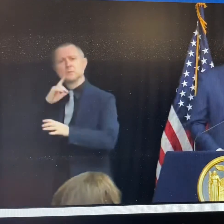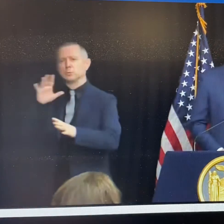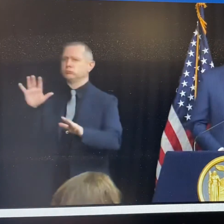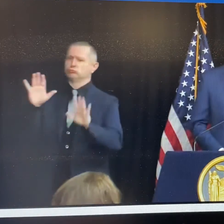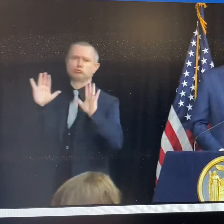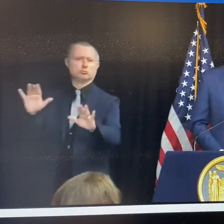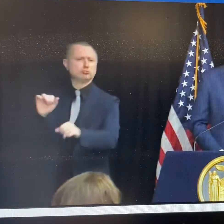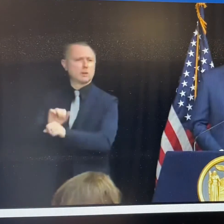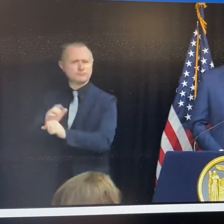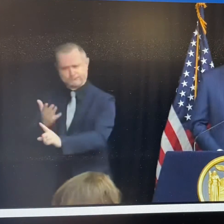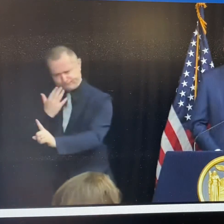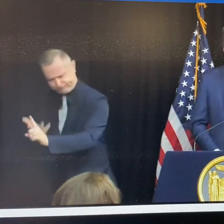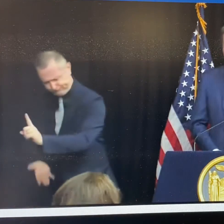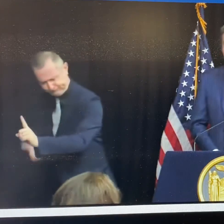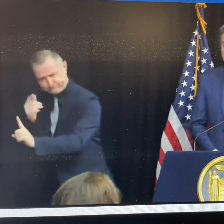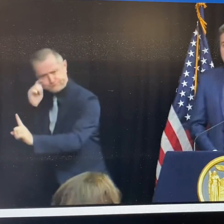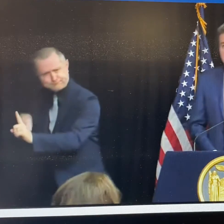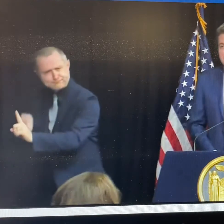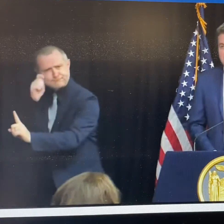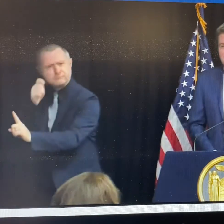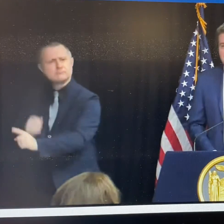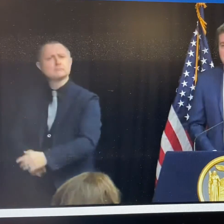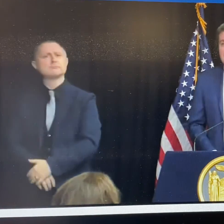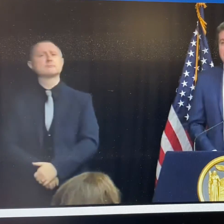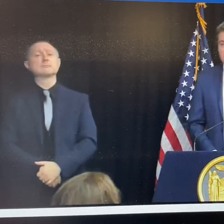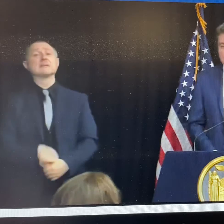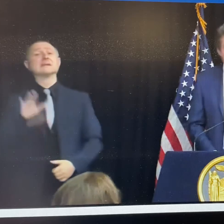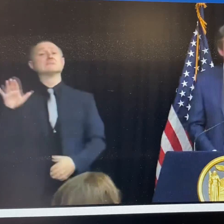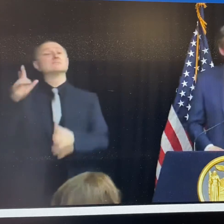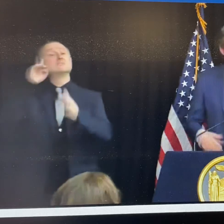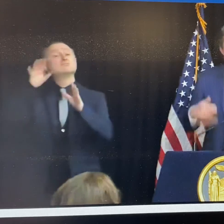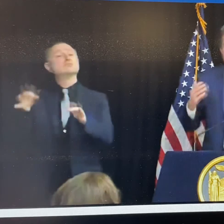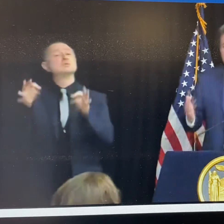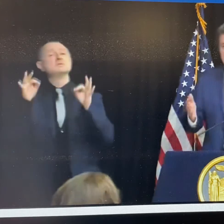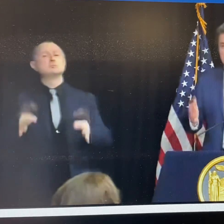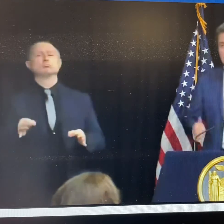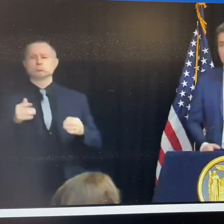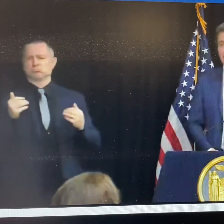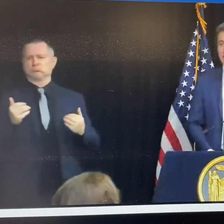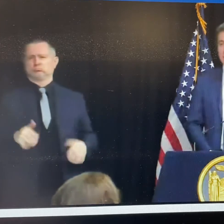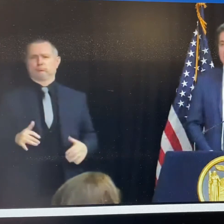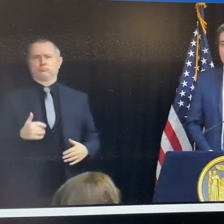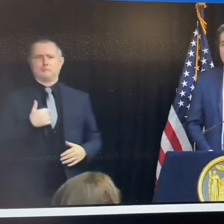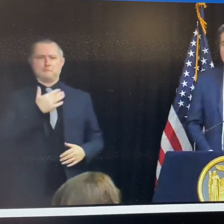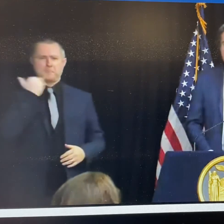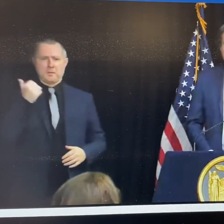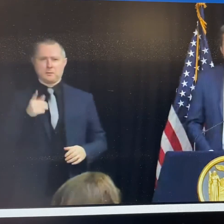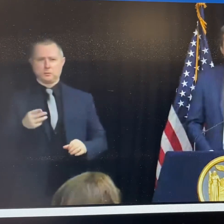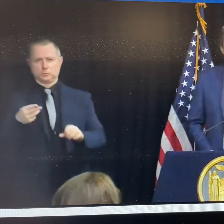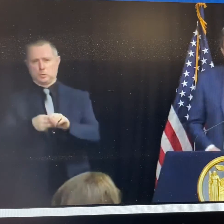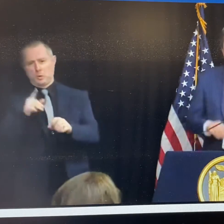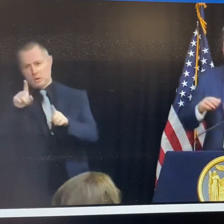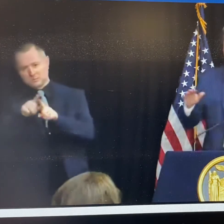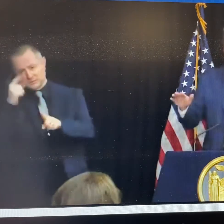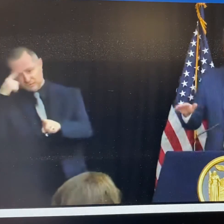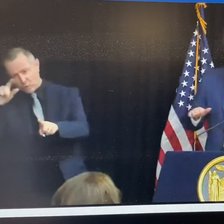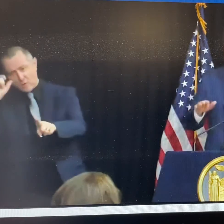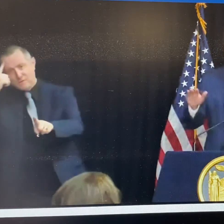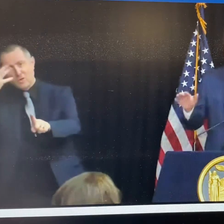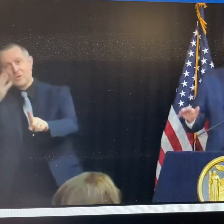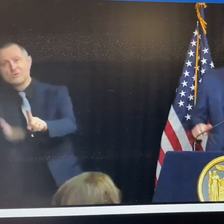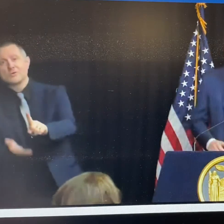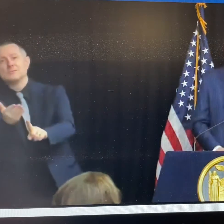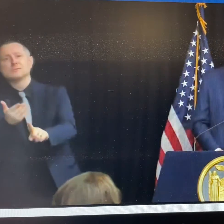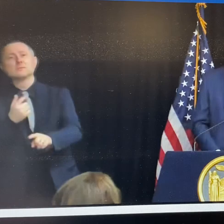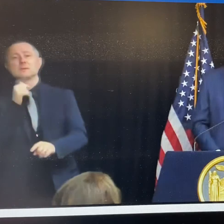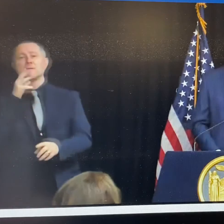know, he made probably the best decision that he could have made in joining this administration after being out of the chamber and out